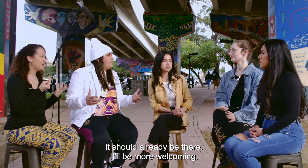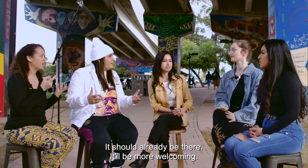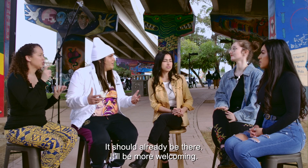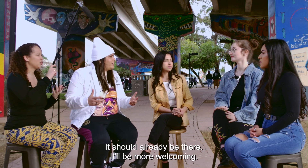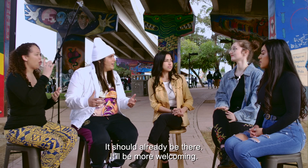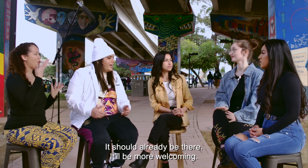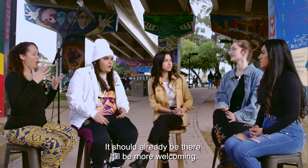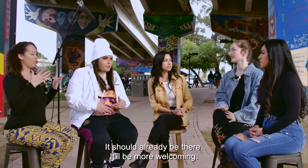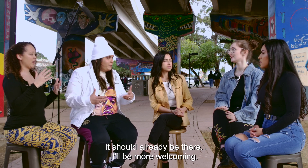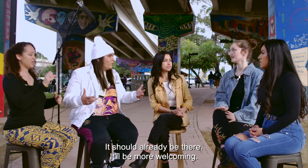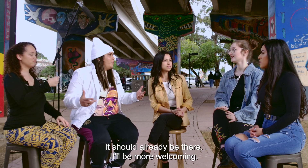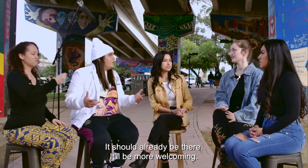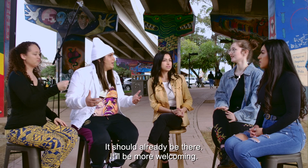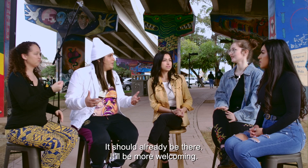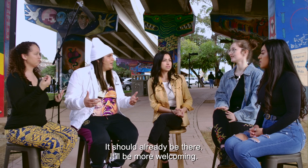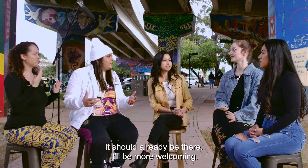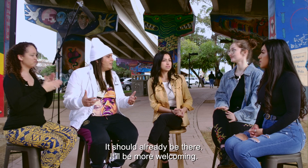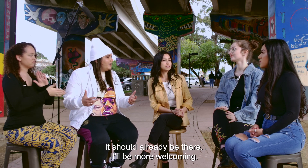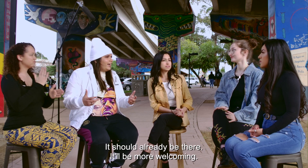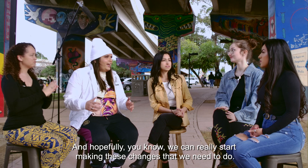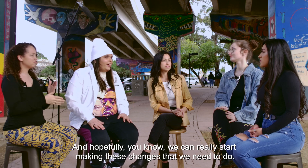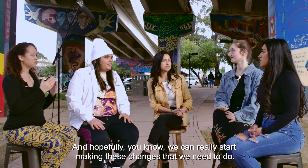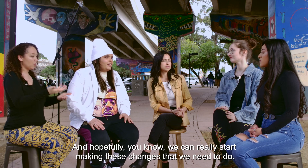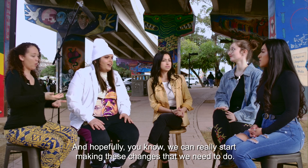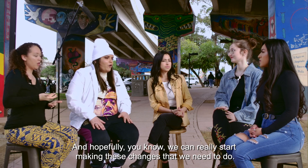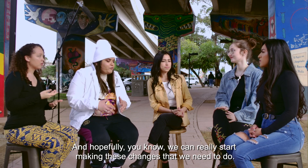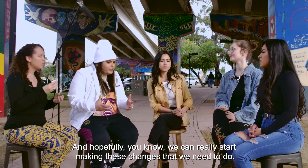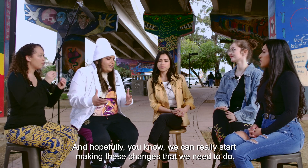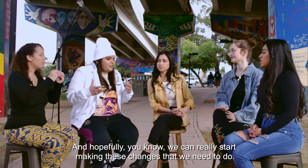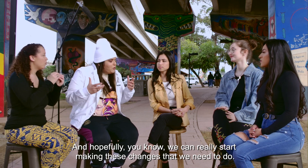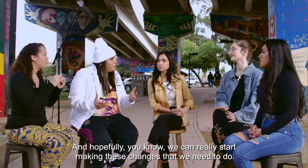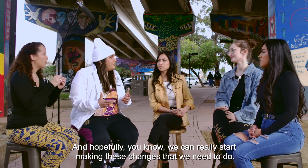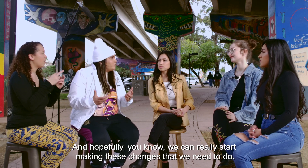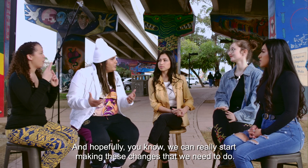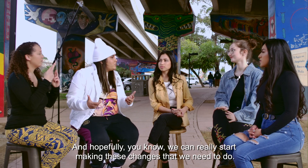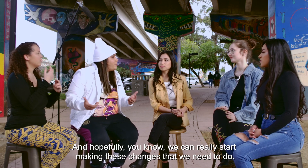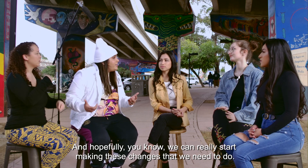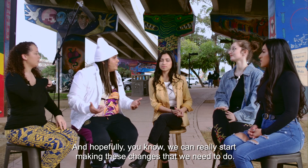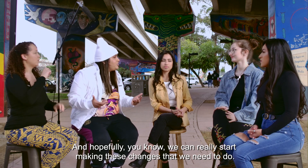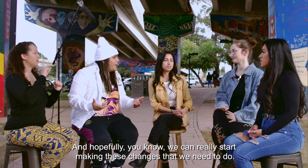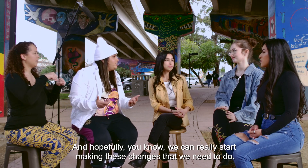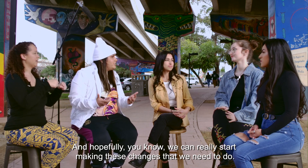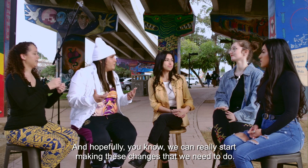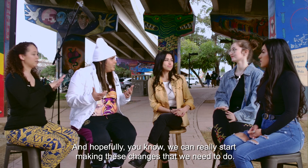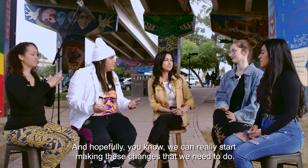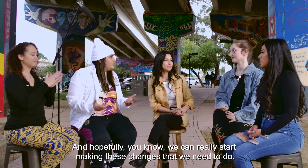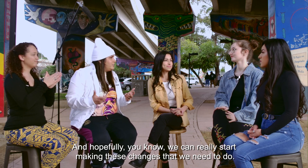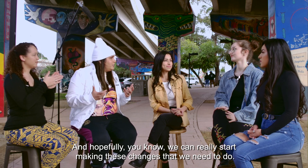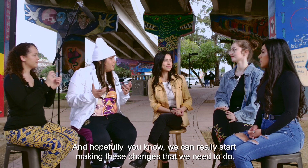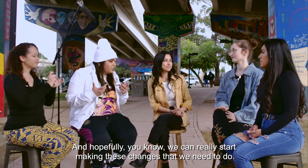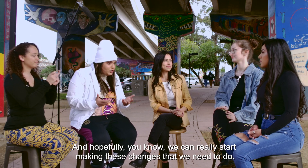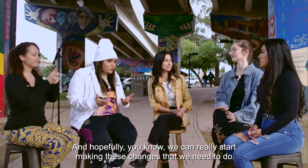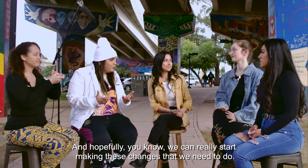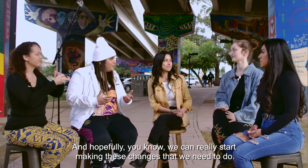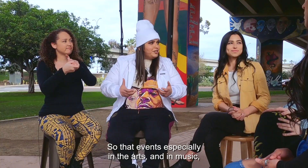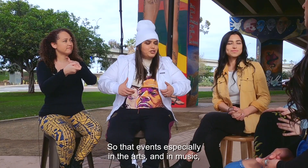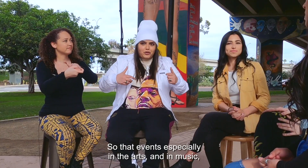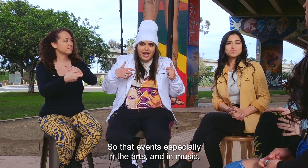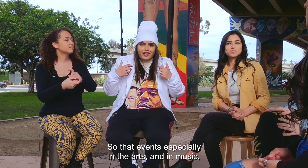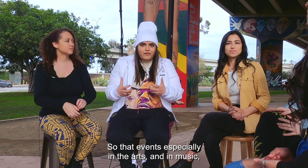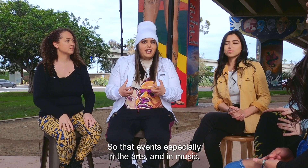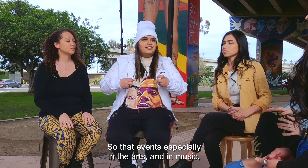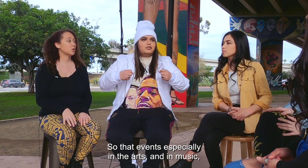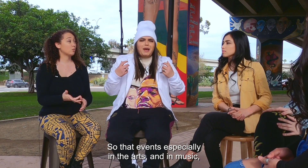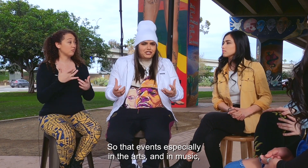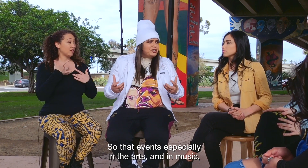already be there. It'll be more welcoming. And hopefully, we can really start making these changes that we need to do so